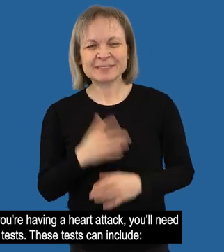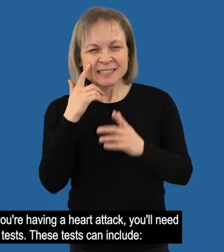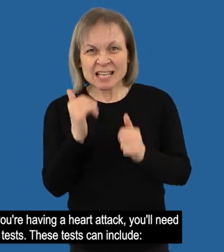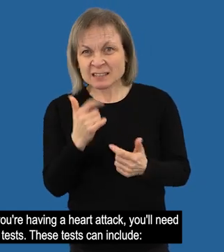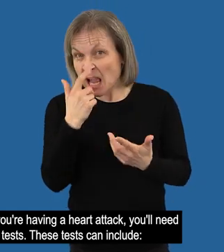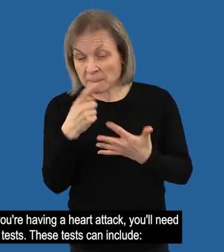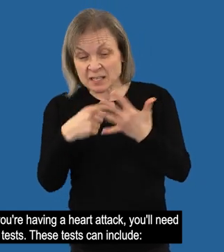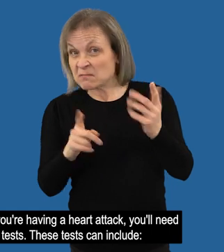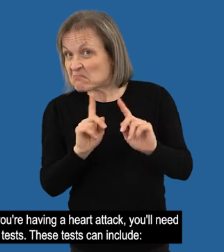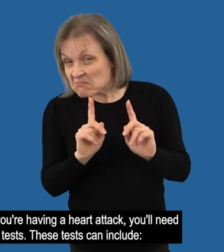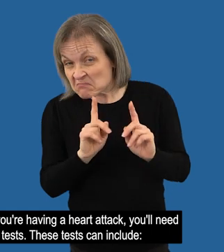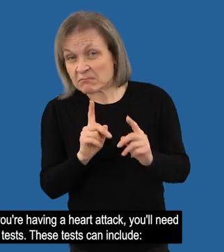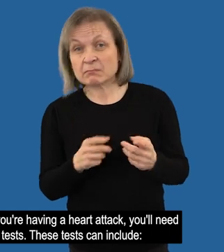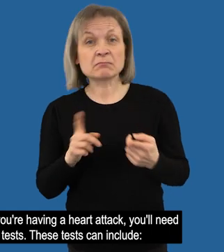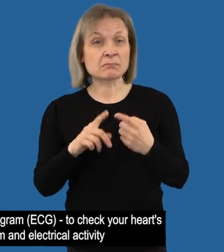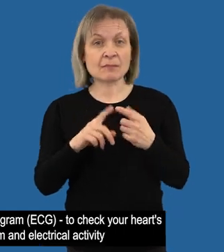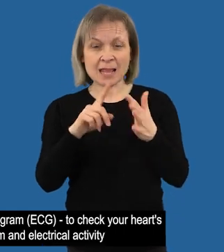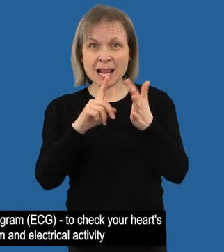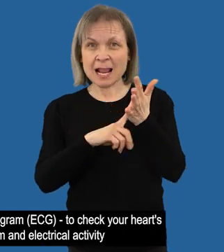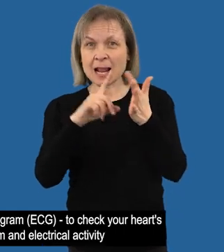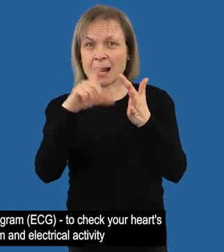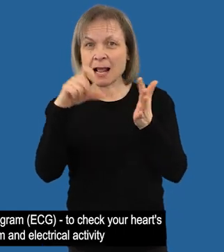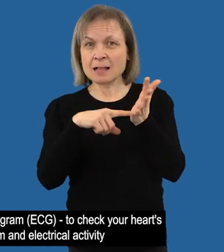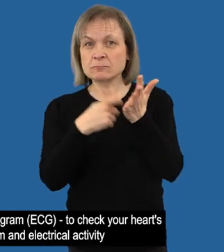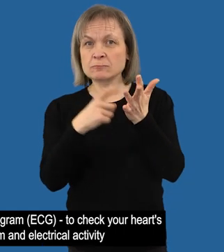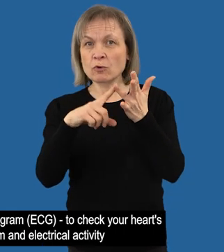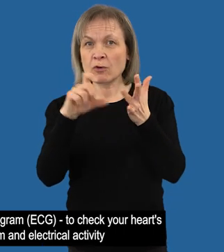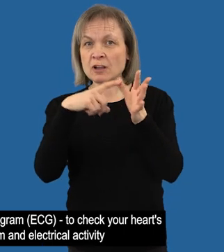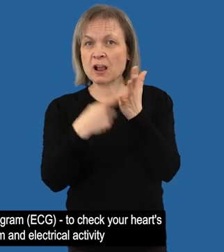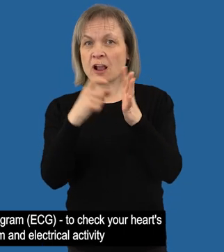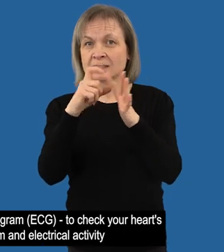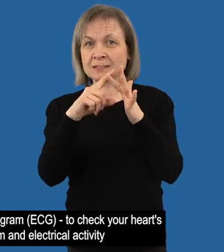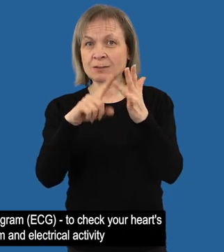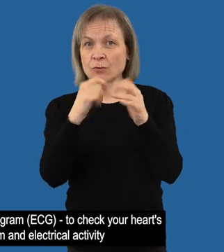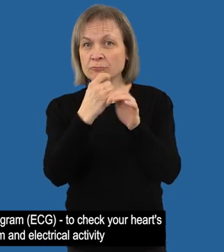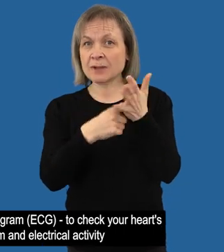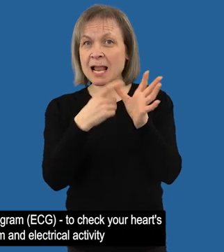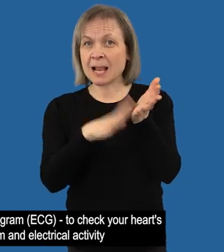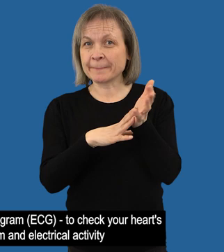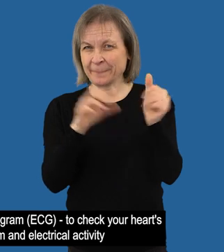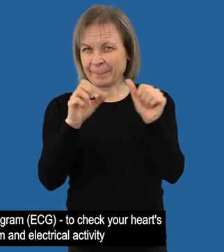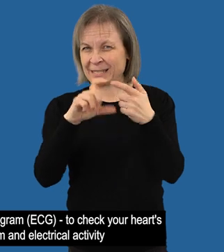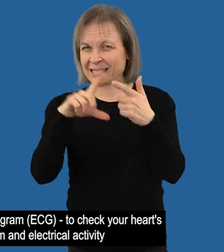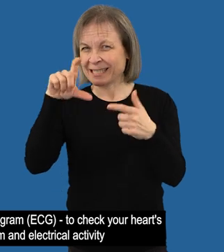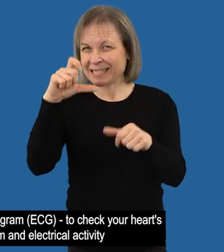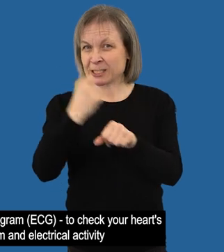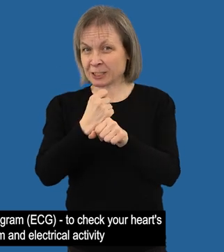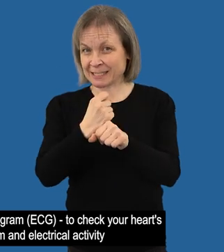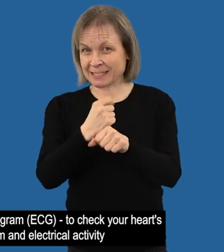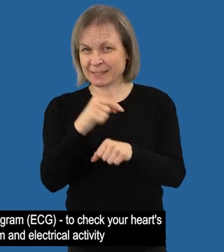tests. These tests can include an electrocardiogram, ECG,